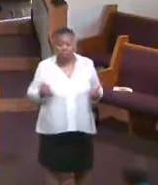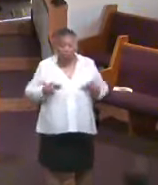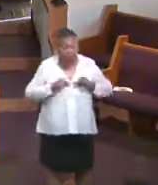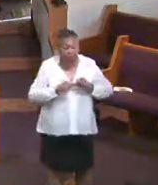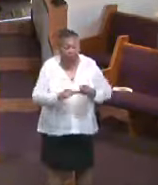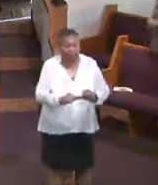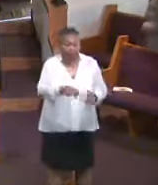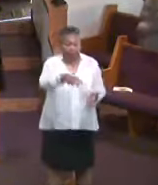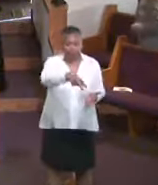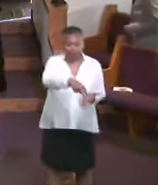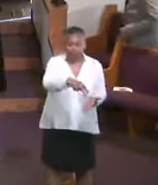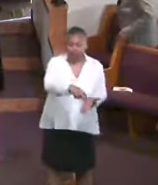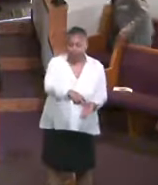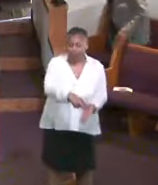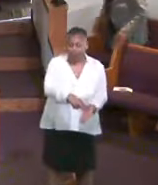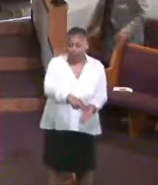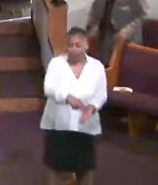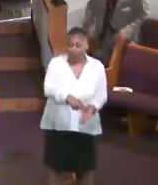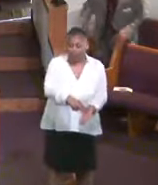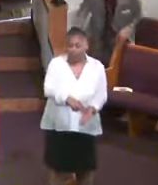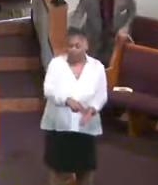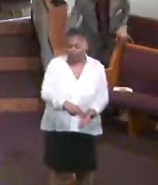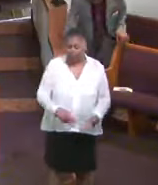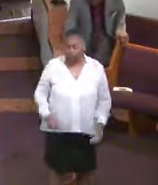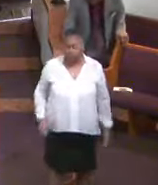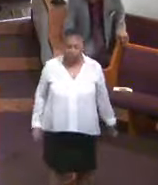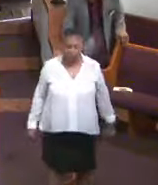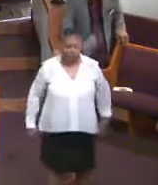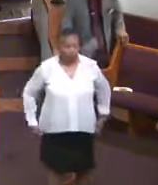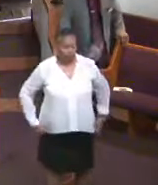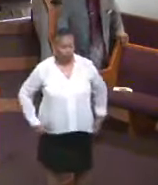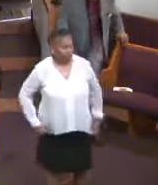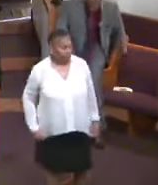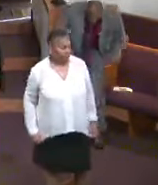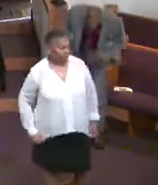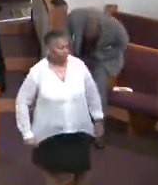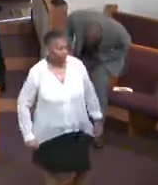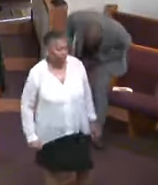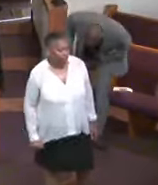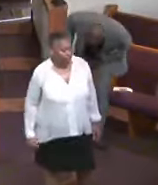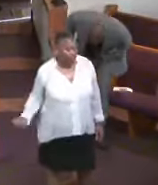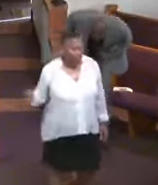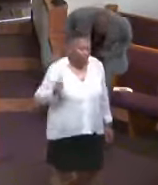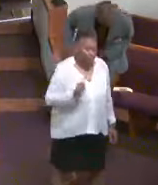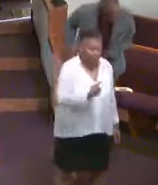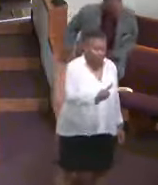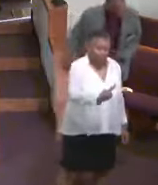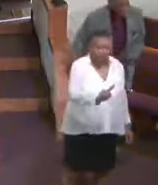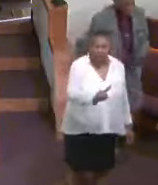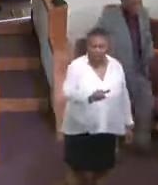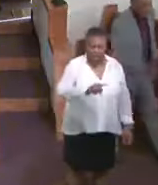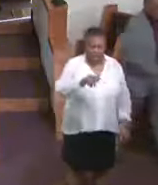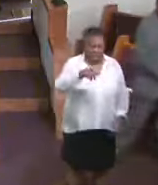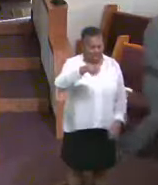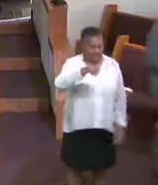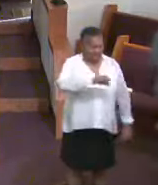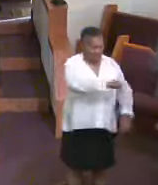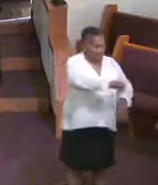remain standing so that those who are anointed can come around and anoint you.